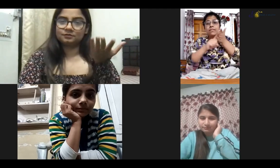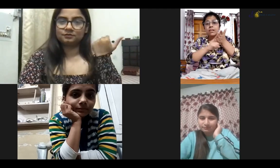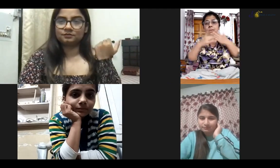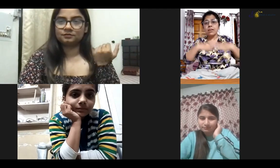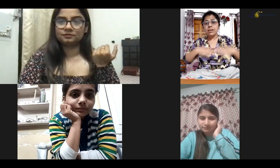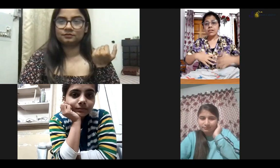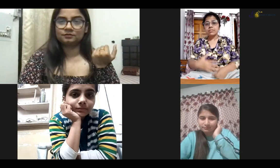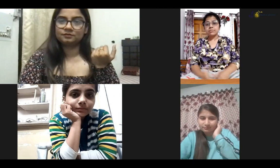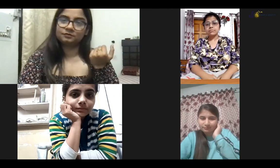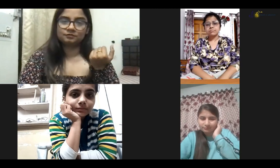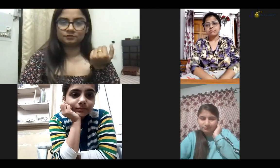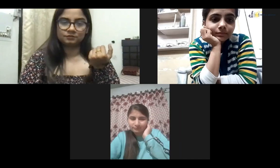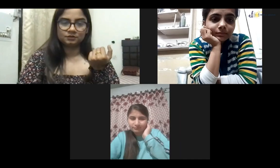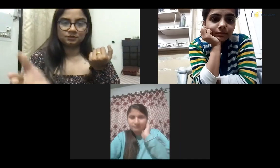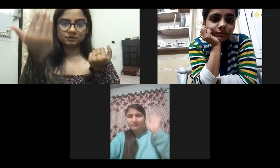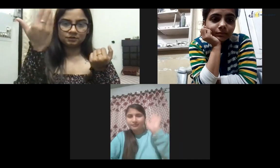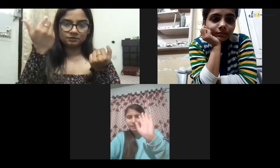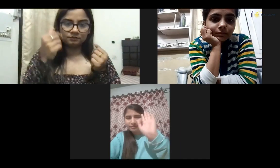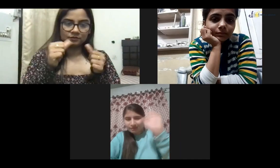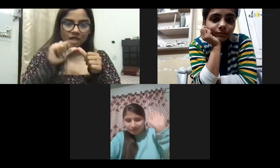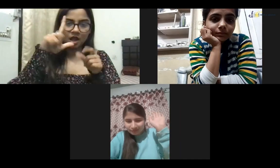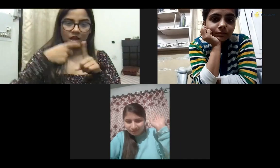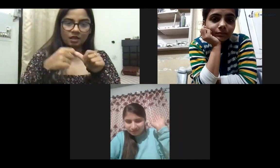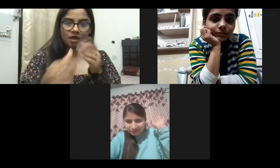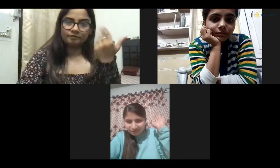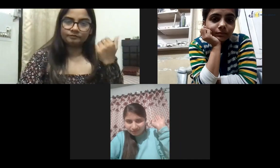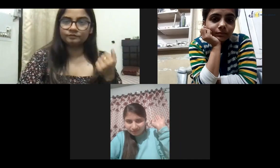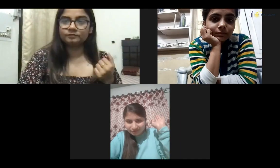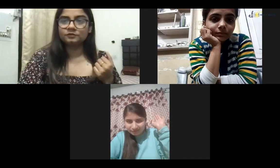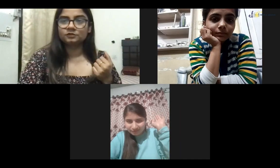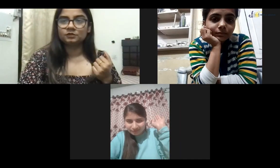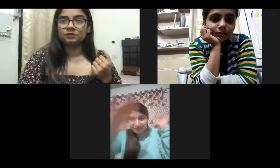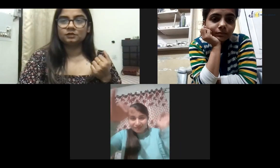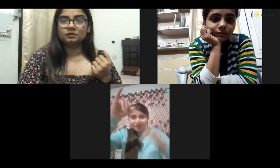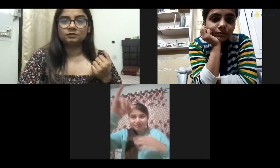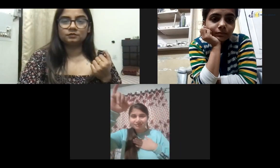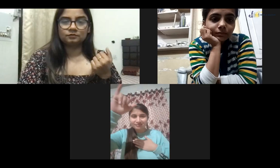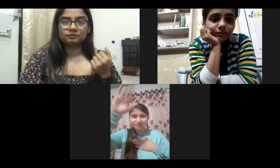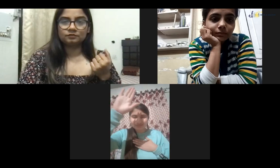Yes, long hair. She has a blue sweater. She would like to ask a question.